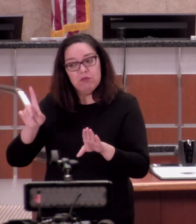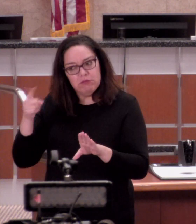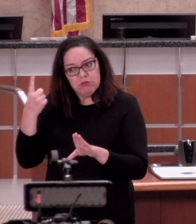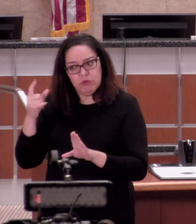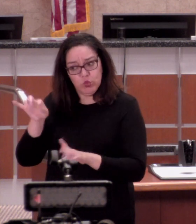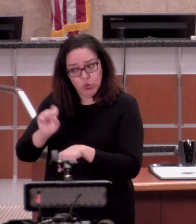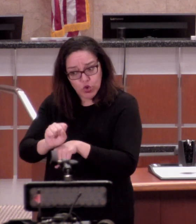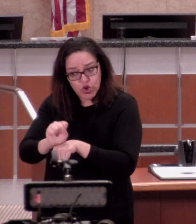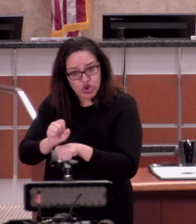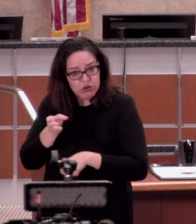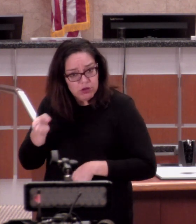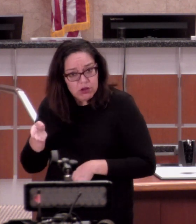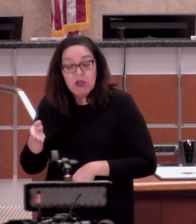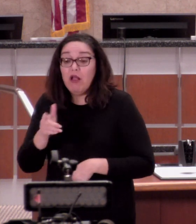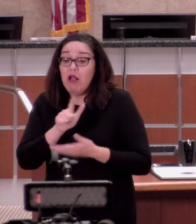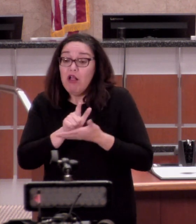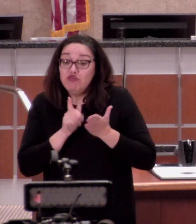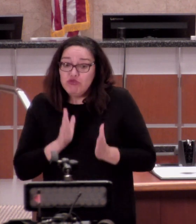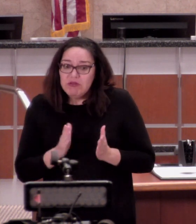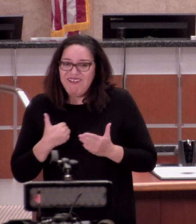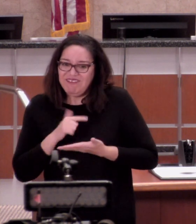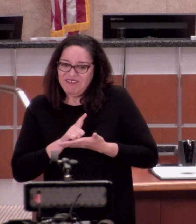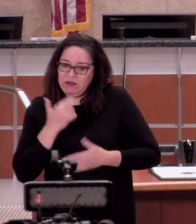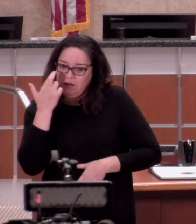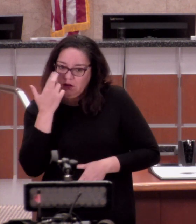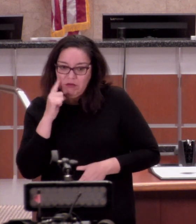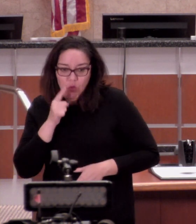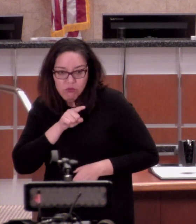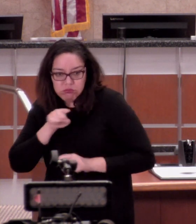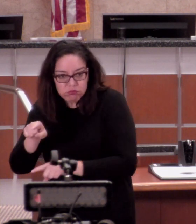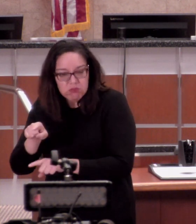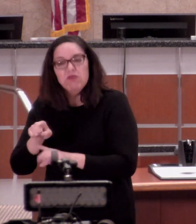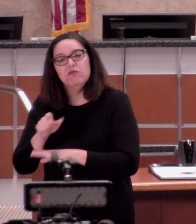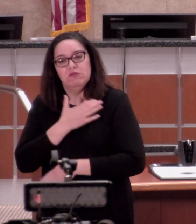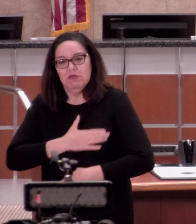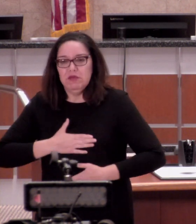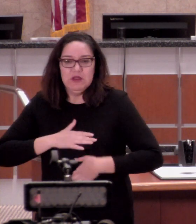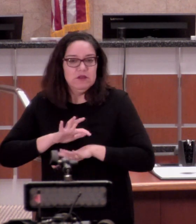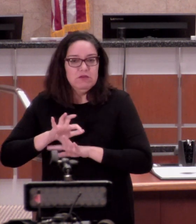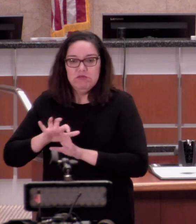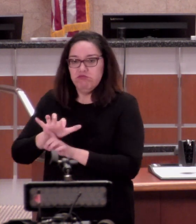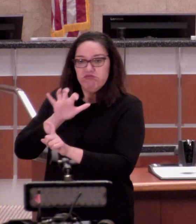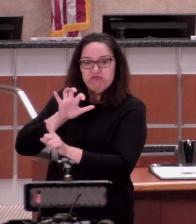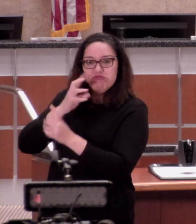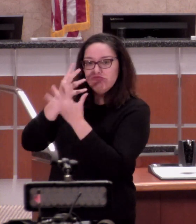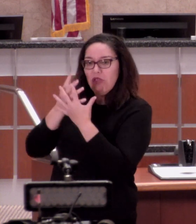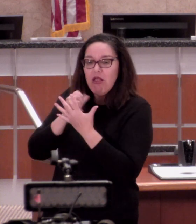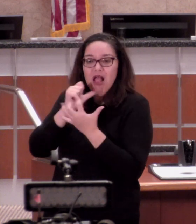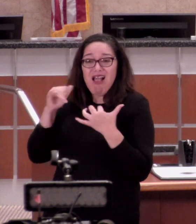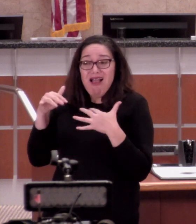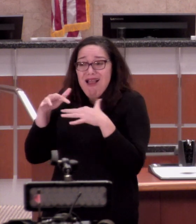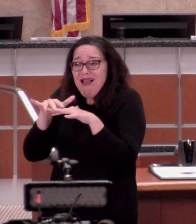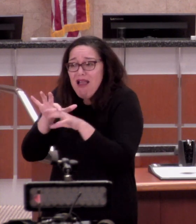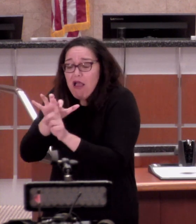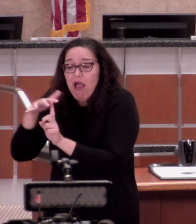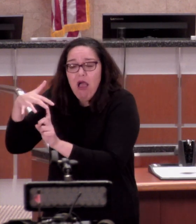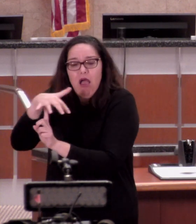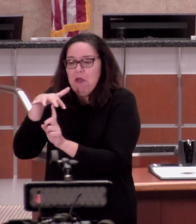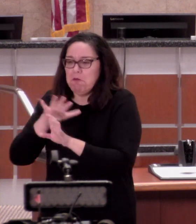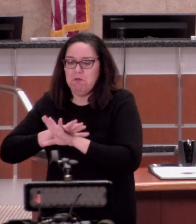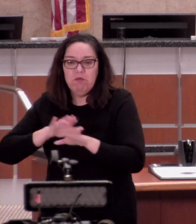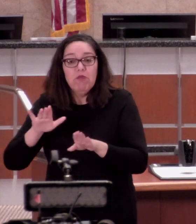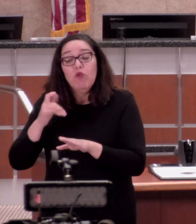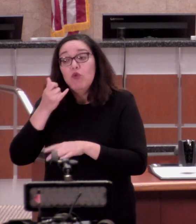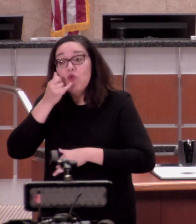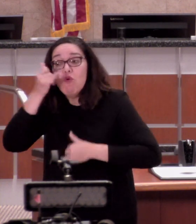are attorneys that have a legal business of being there. Please stay away from the jails. Please don't congregate around the jails, and do not